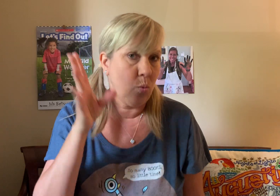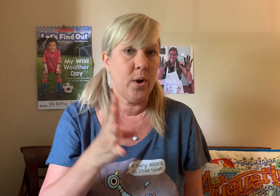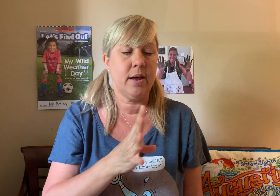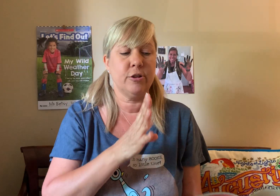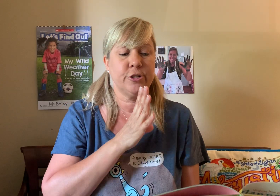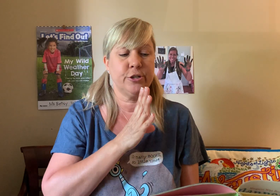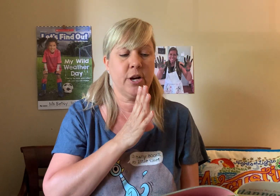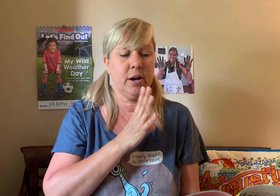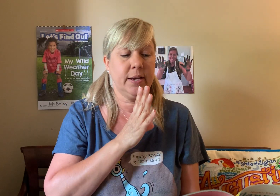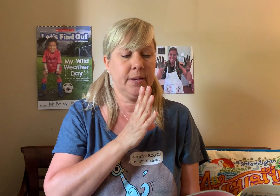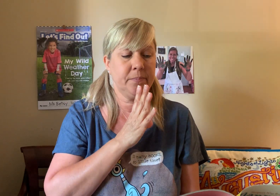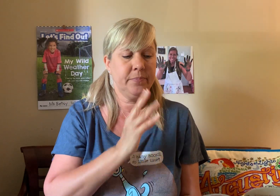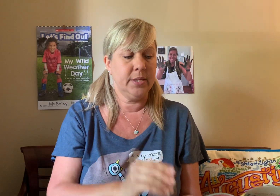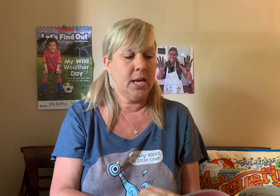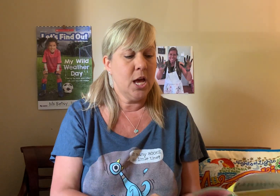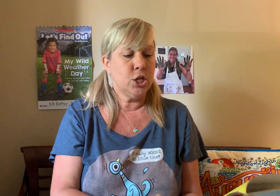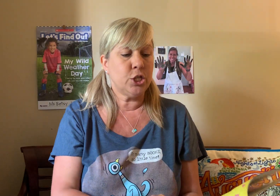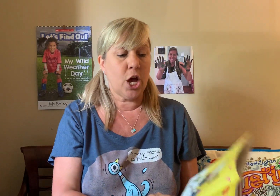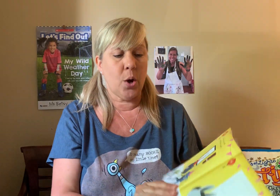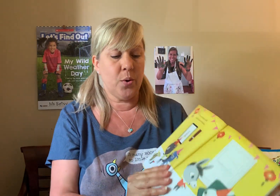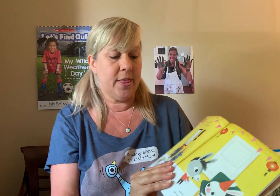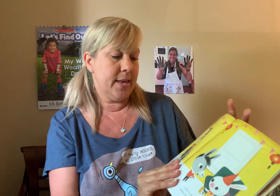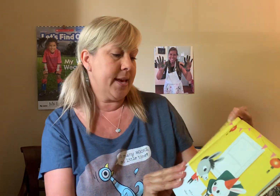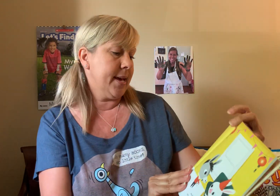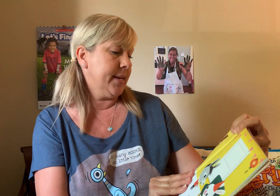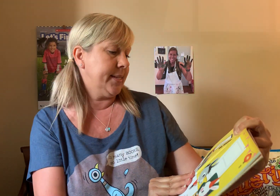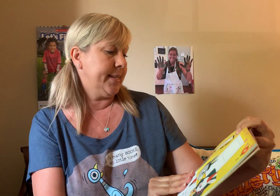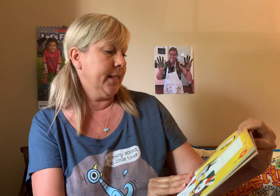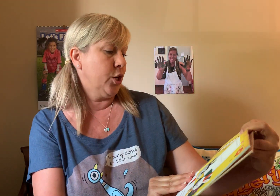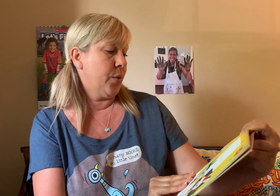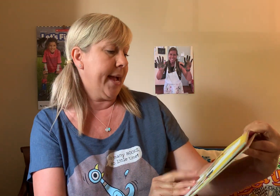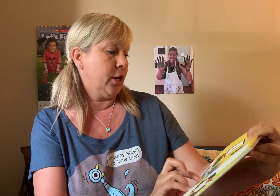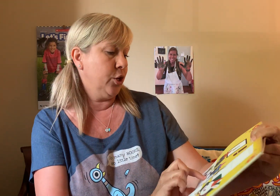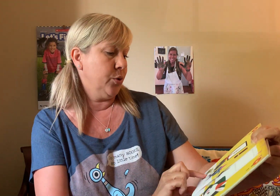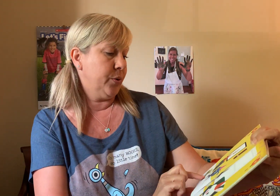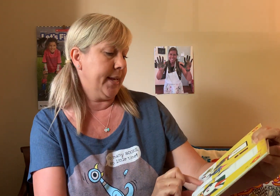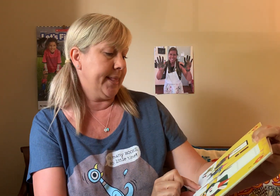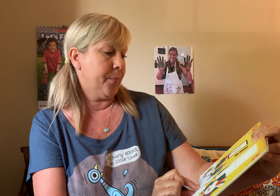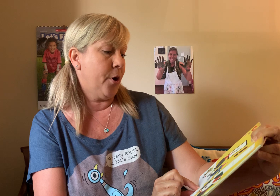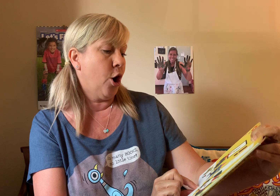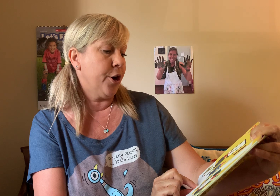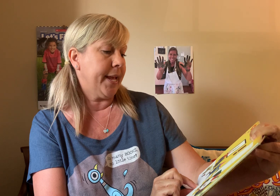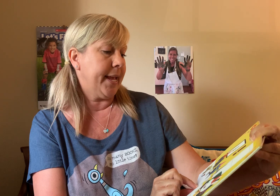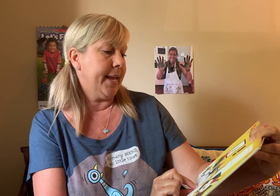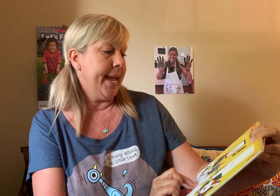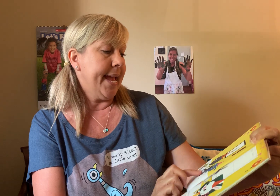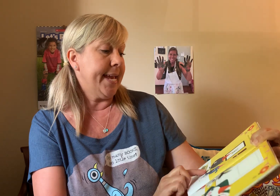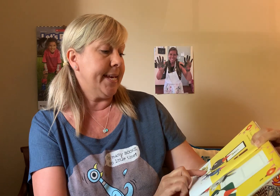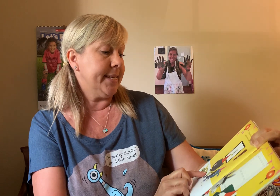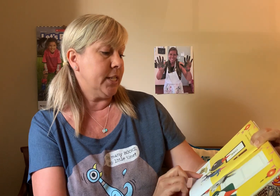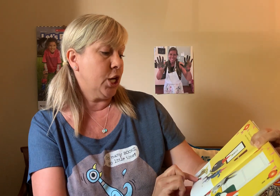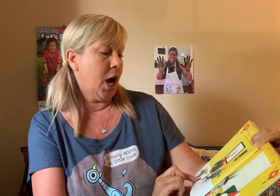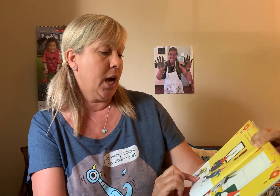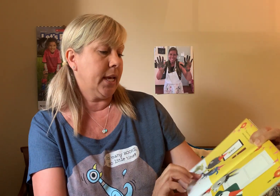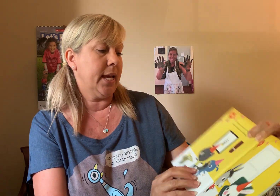when others are talking. So this little raccoon at the party is talking